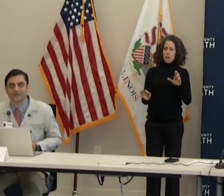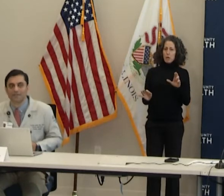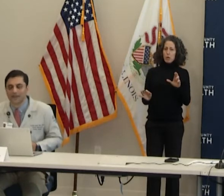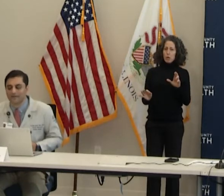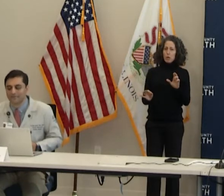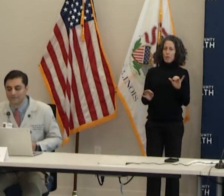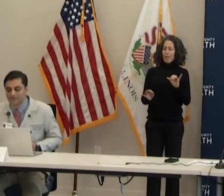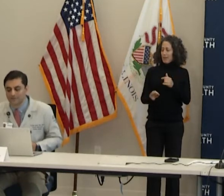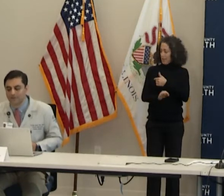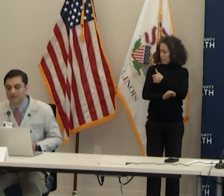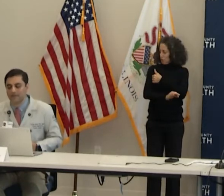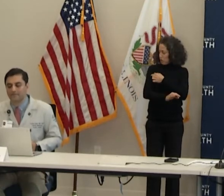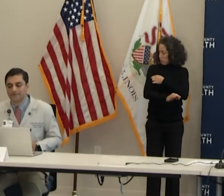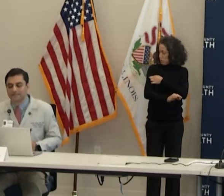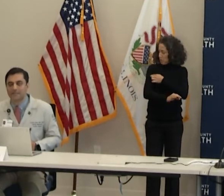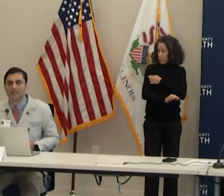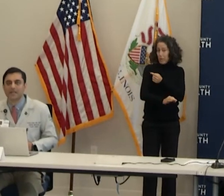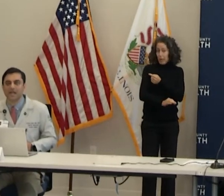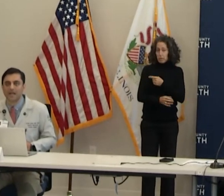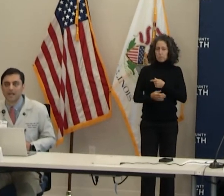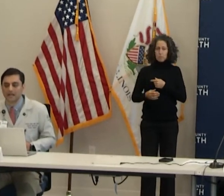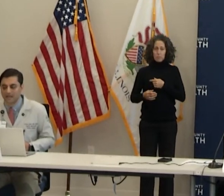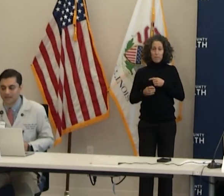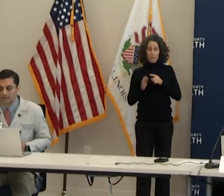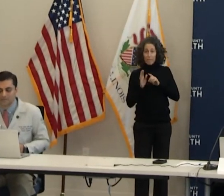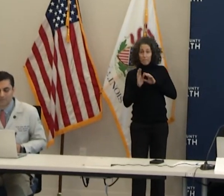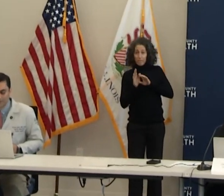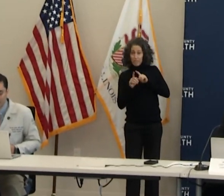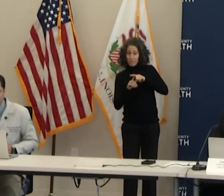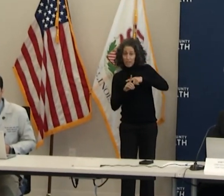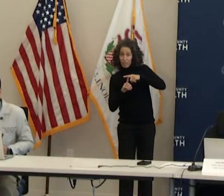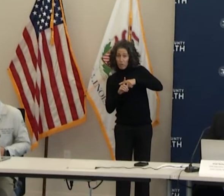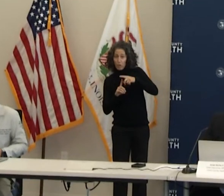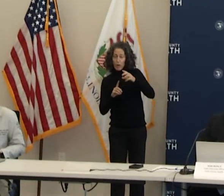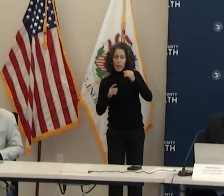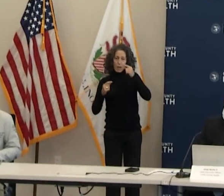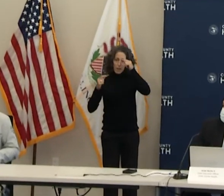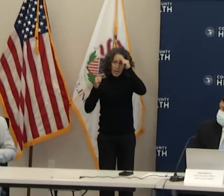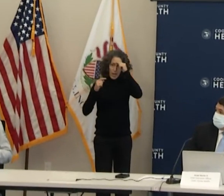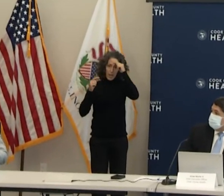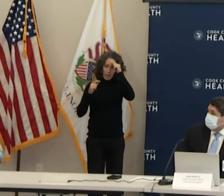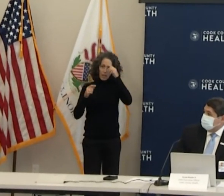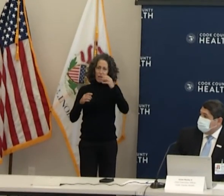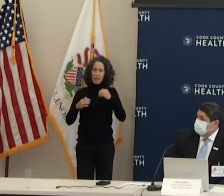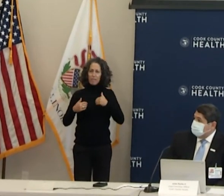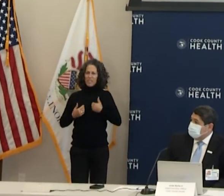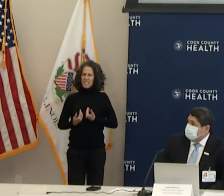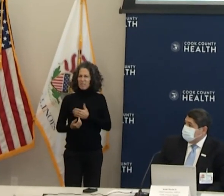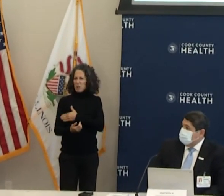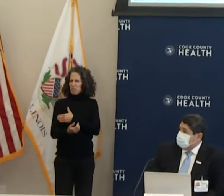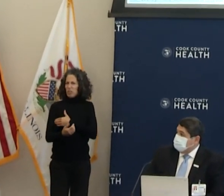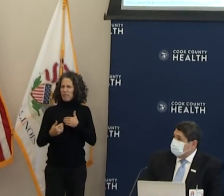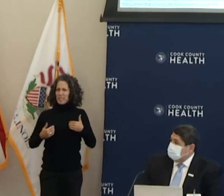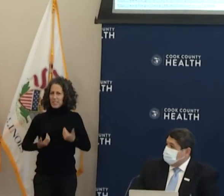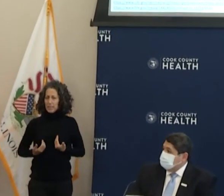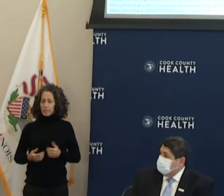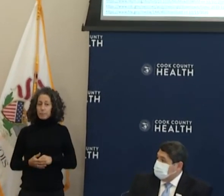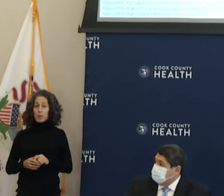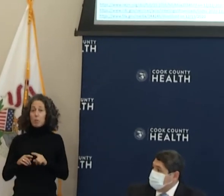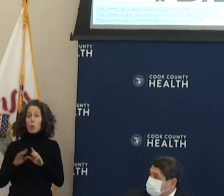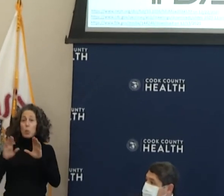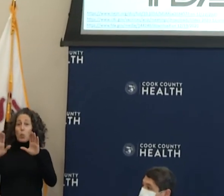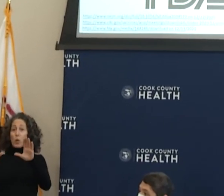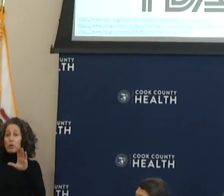injection site pain, fever, fatigue, headache, and muscle aches. The truly good news, wonderful